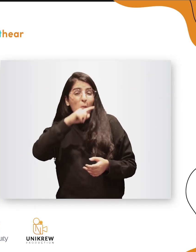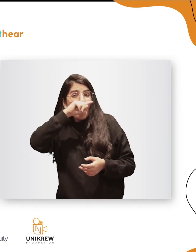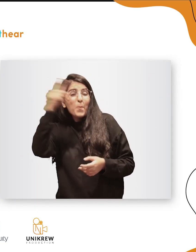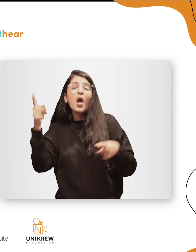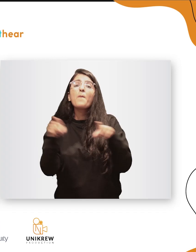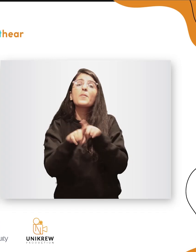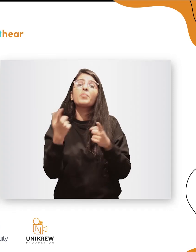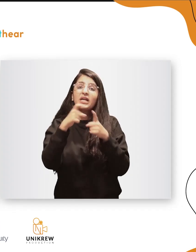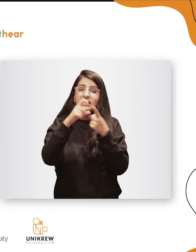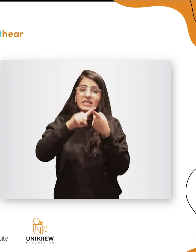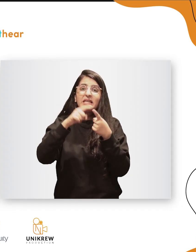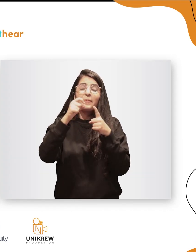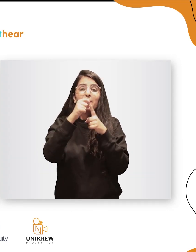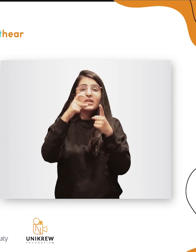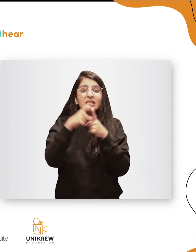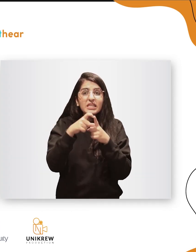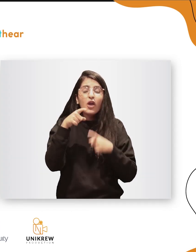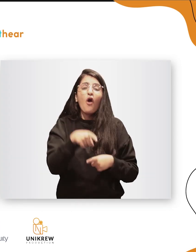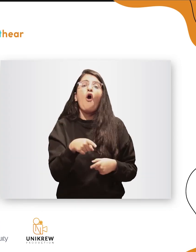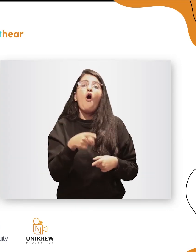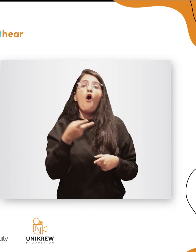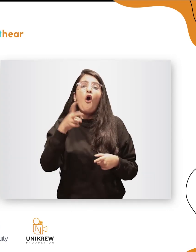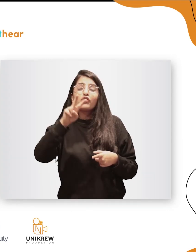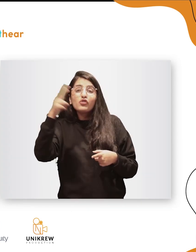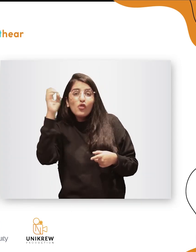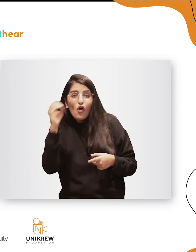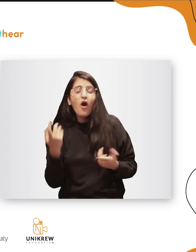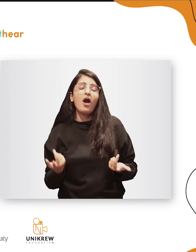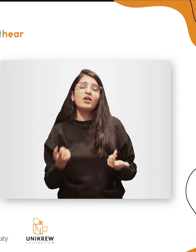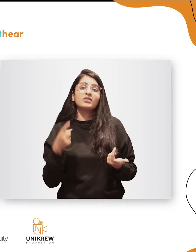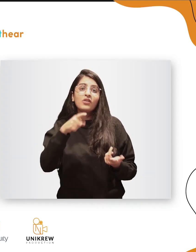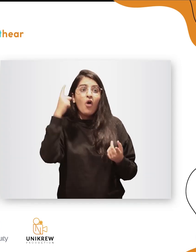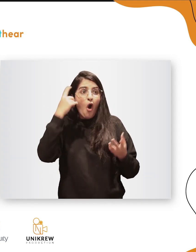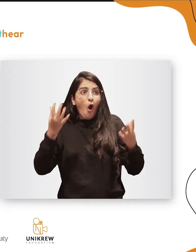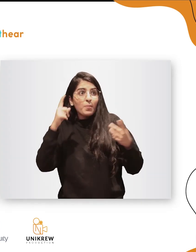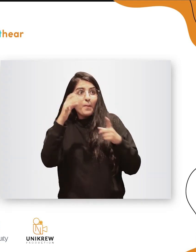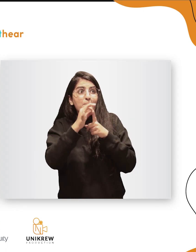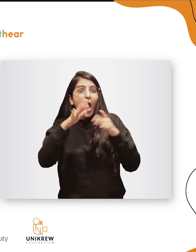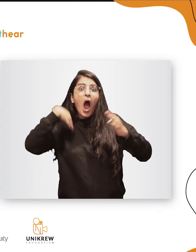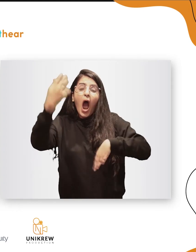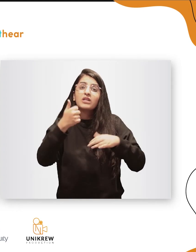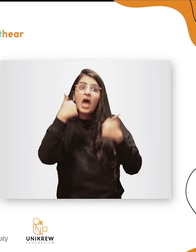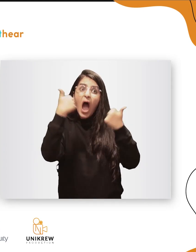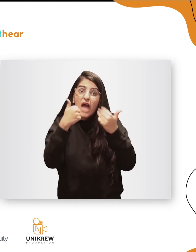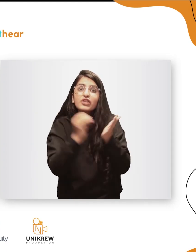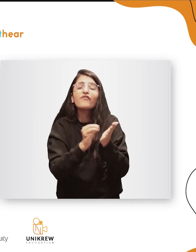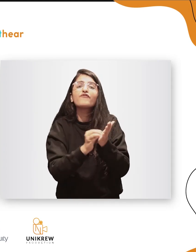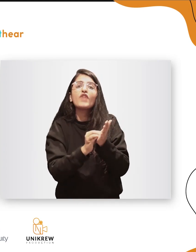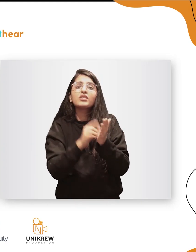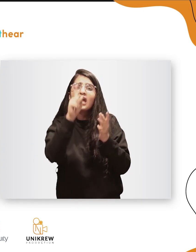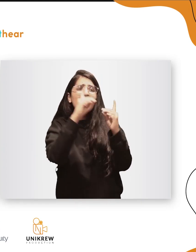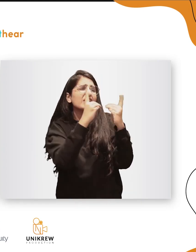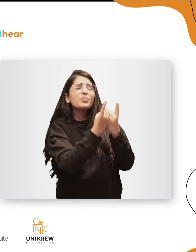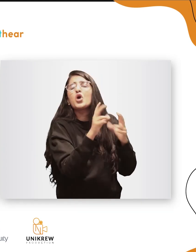of at the DEPD, and hoping for a more prosperous future, not just